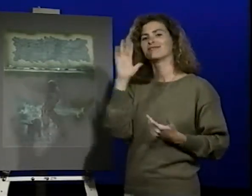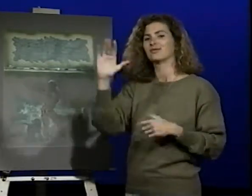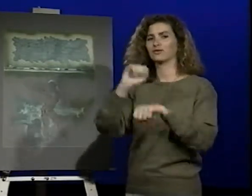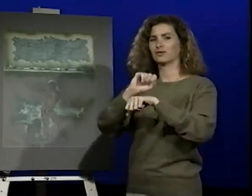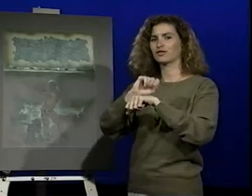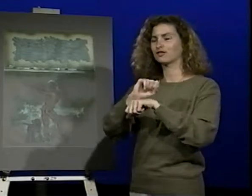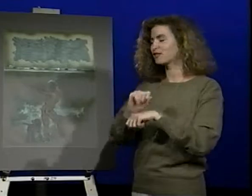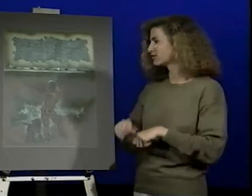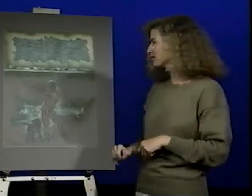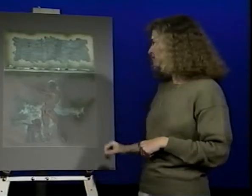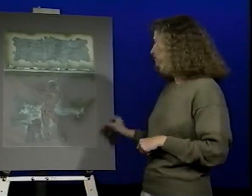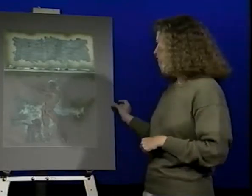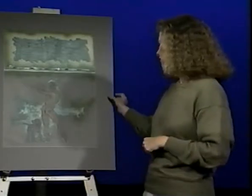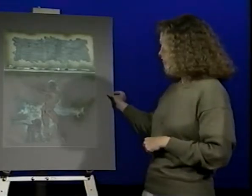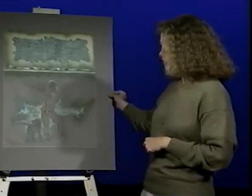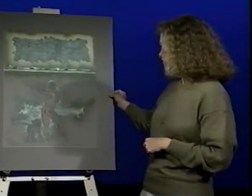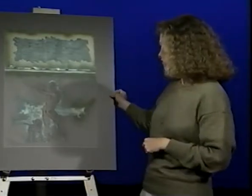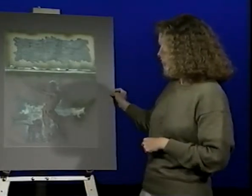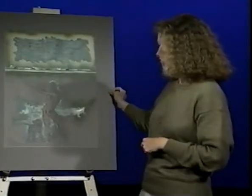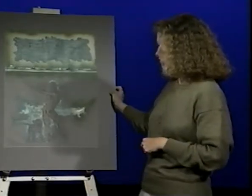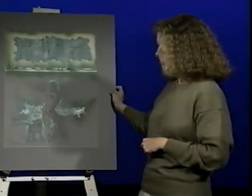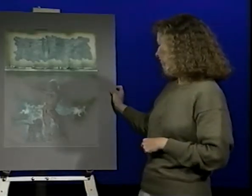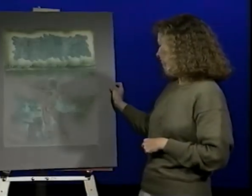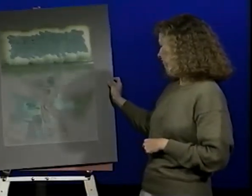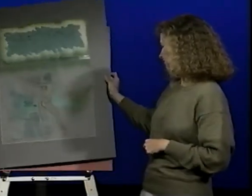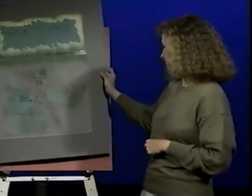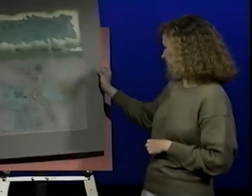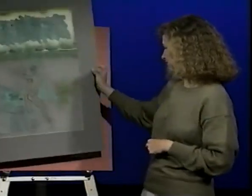I'd like to show you one more, the last one, and it's my favorite of his works.